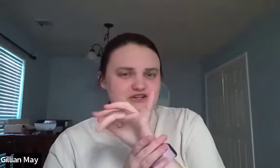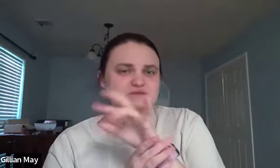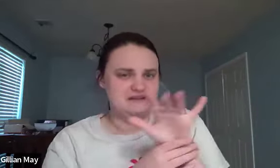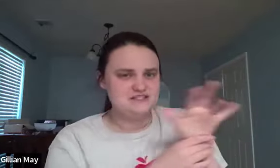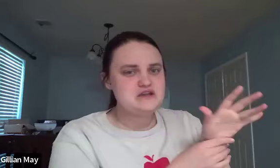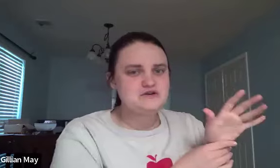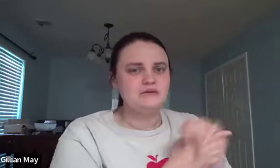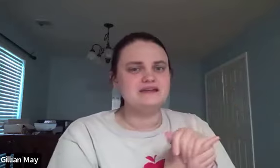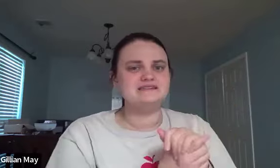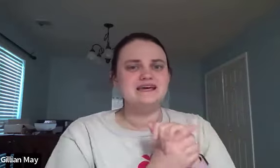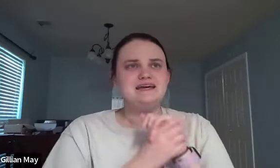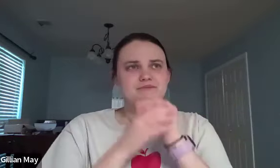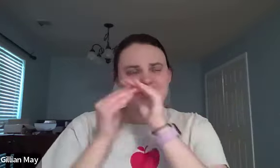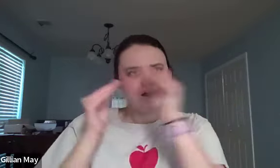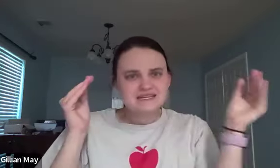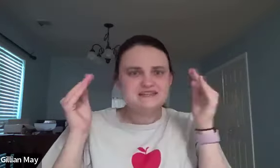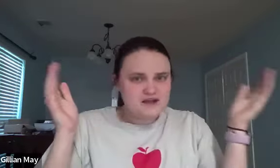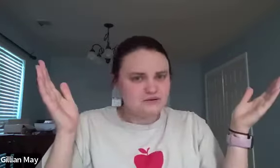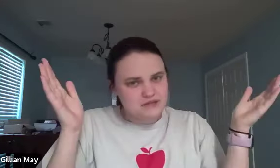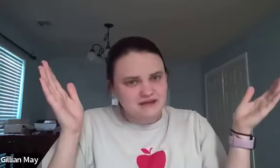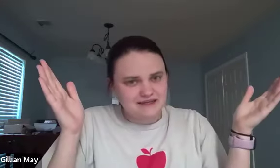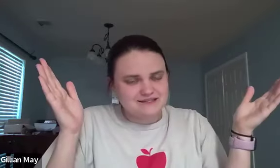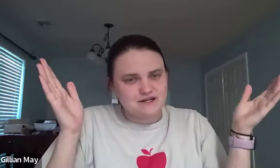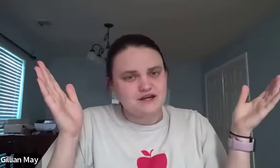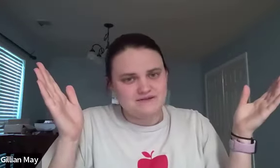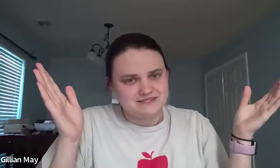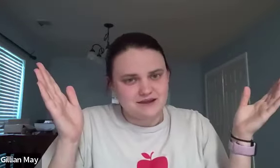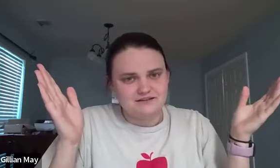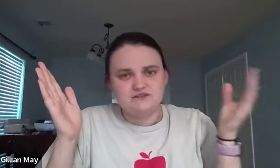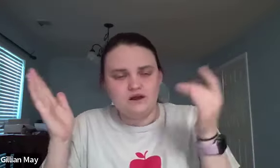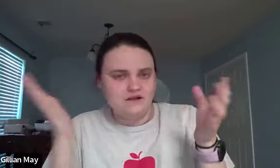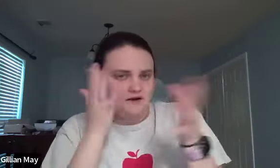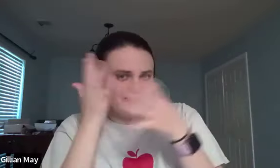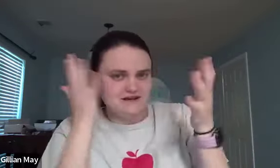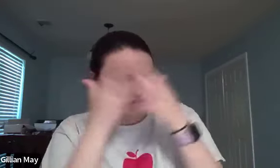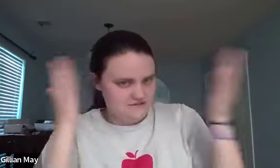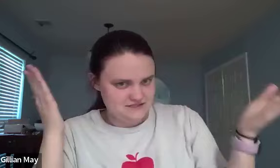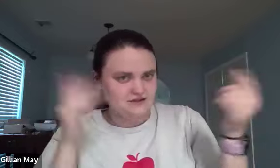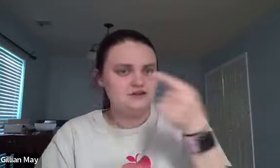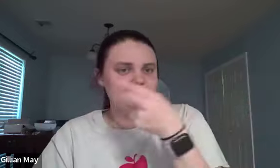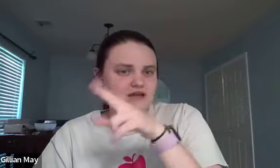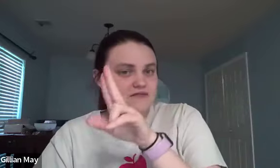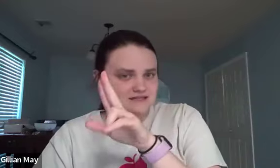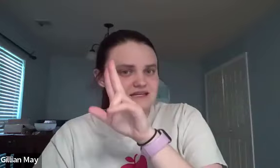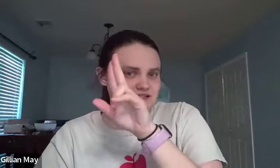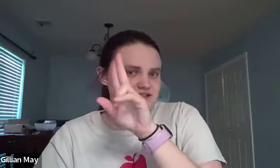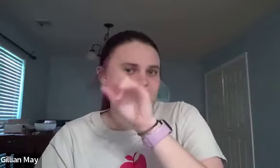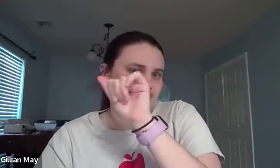finger spelling too, is because that's not going to have a sign. Guadalajara is not going to have a sign. In that sense, you could